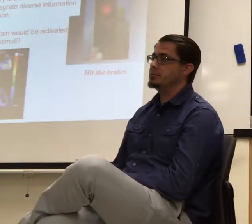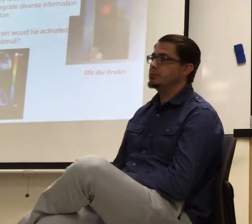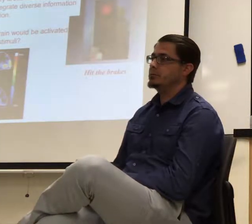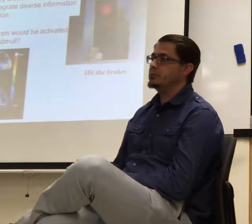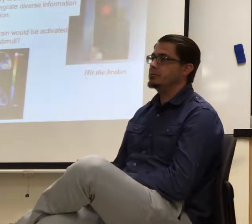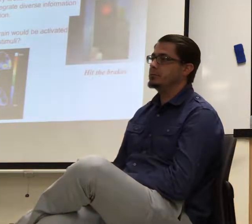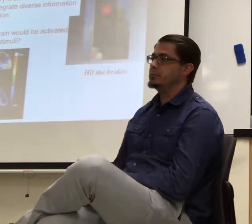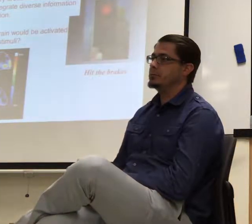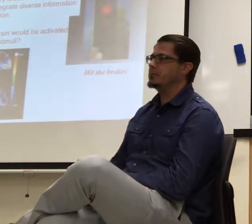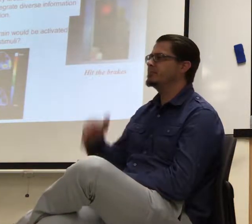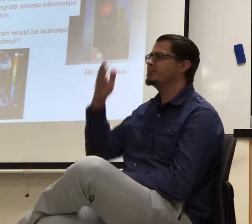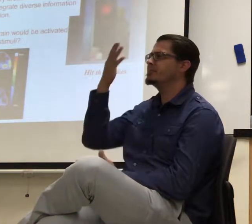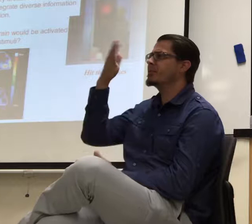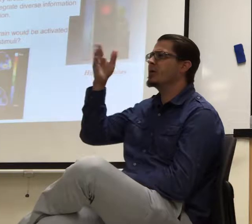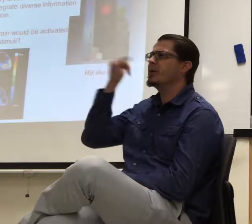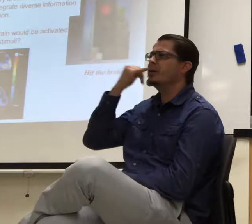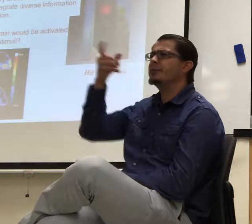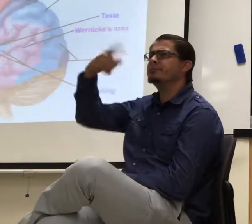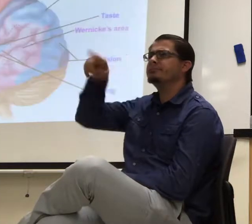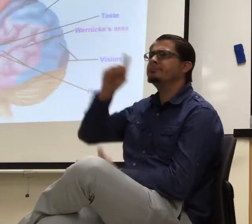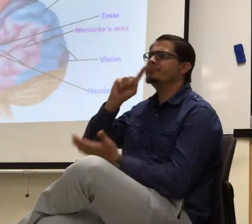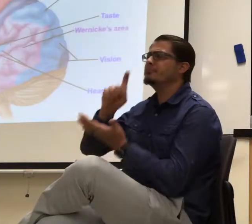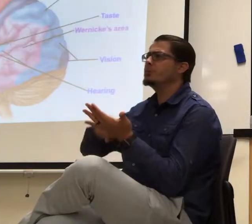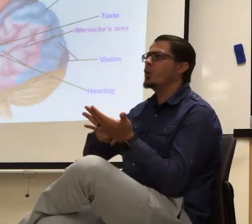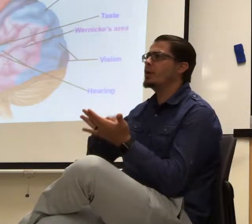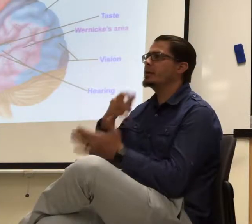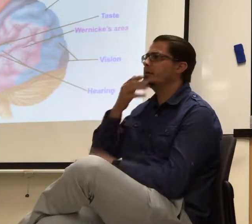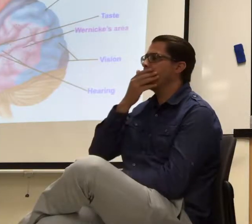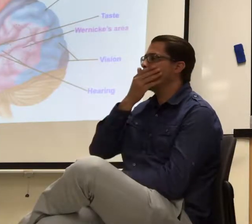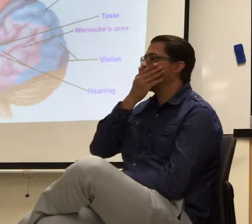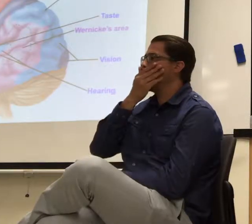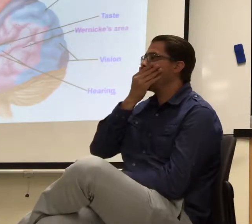And so I don't know if you've noticed this, but